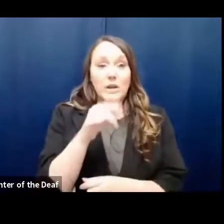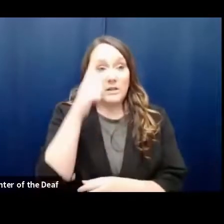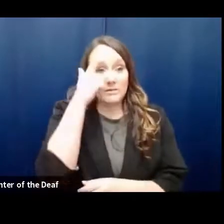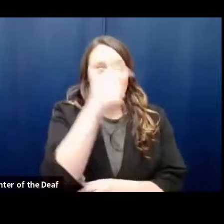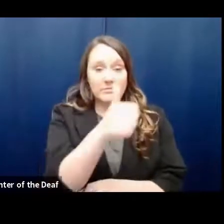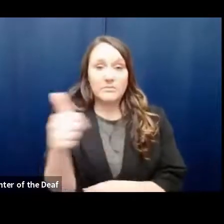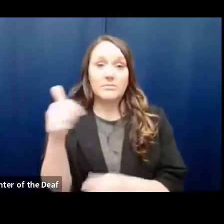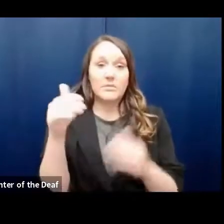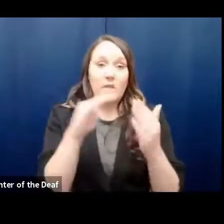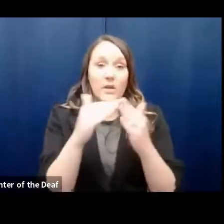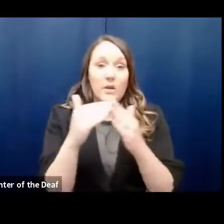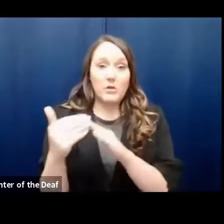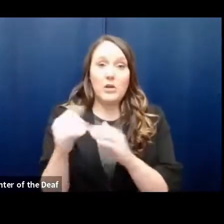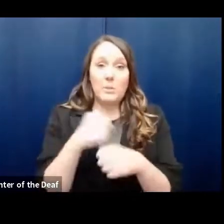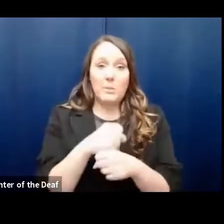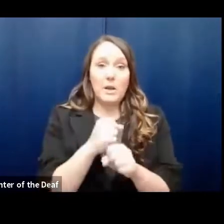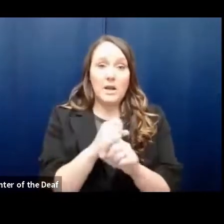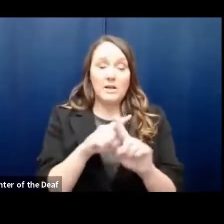that difference there.